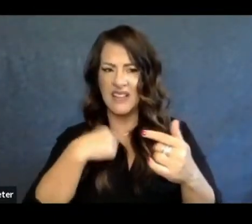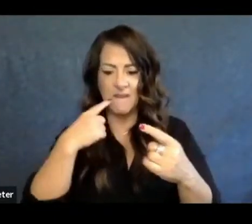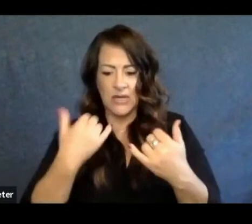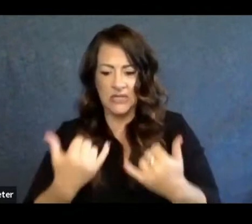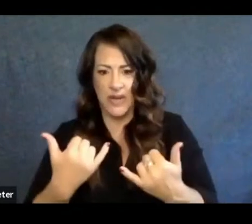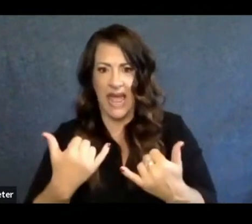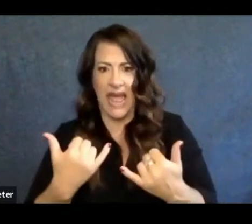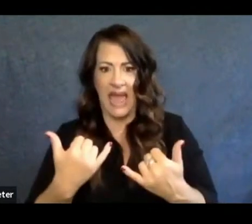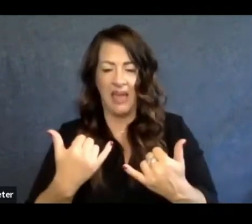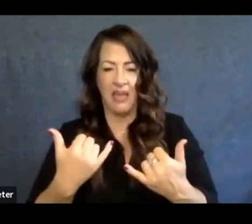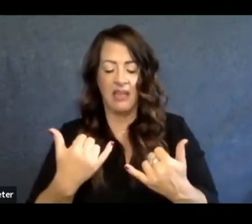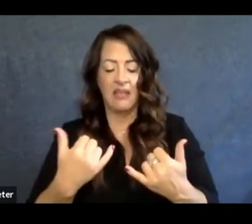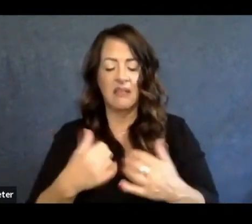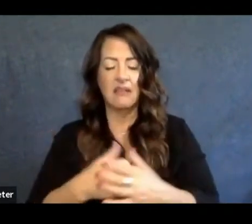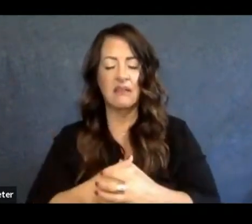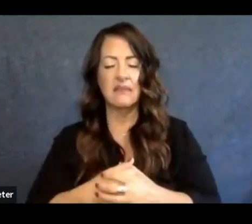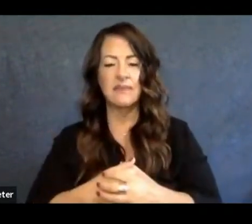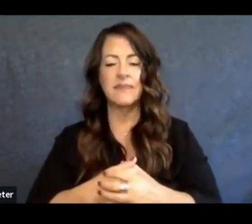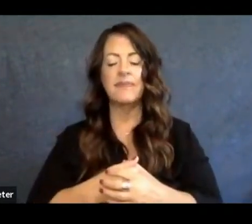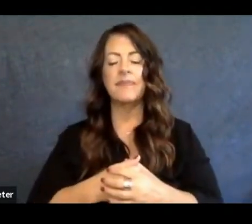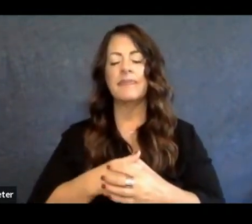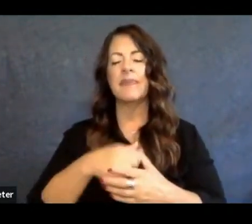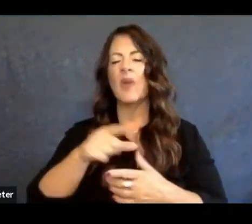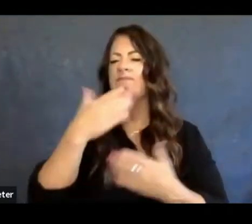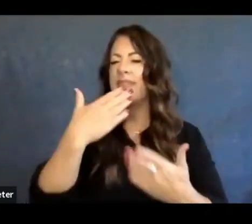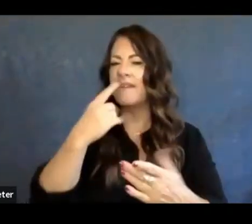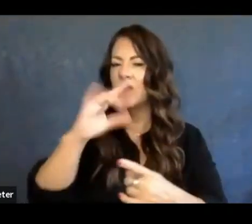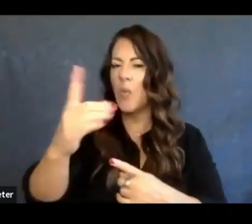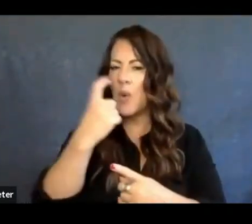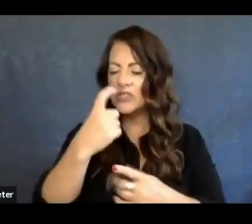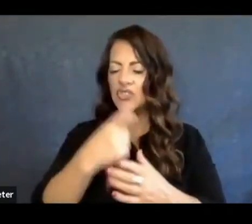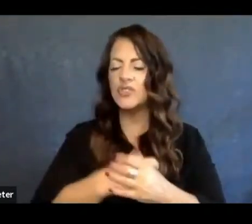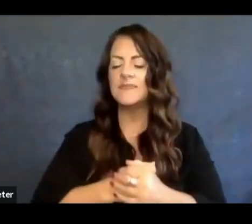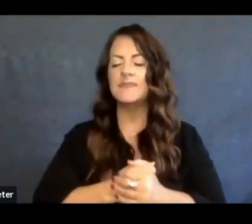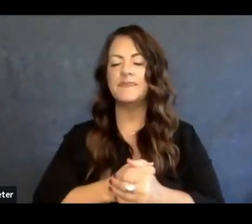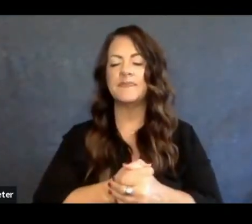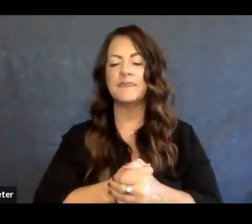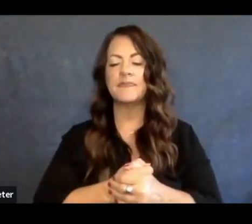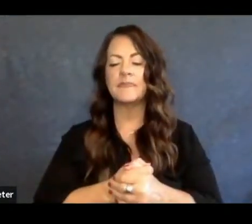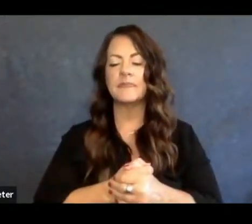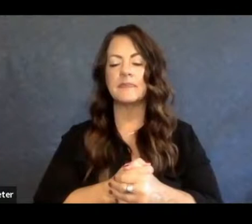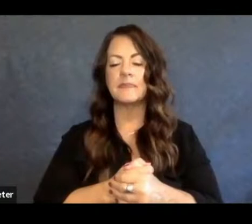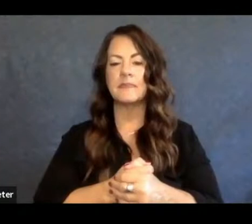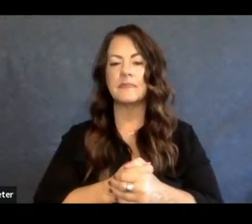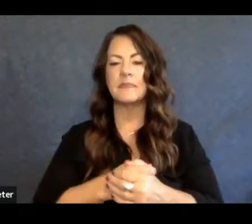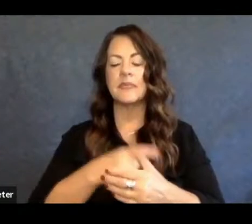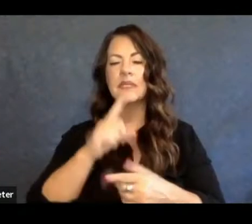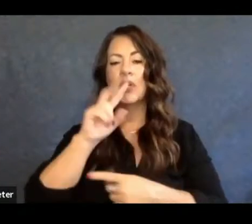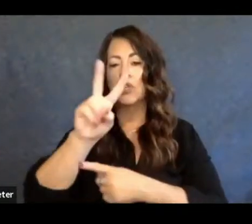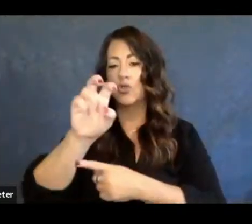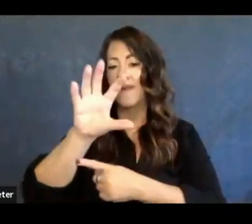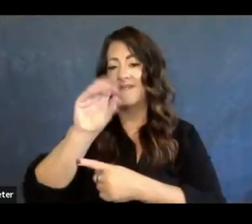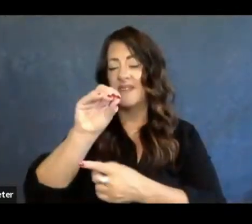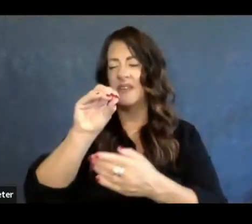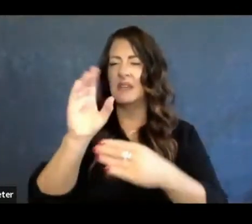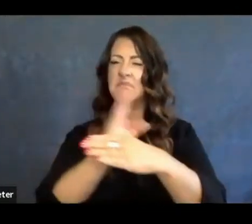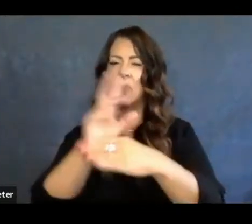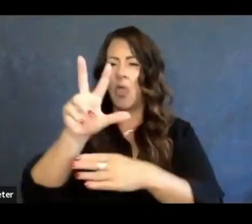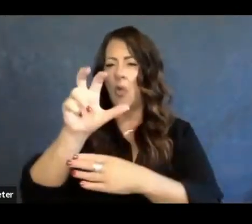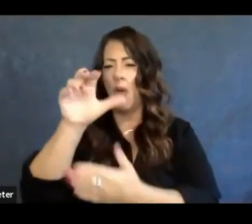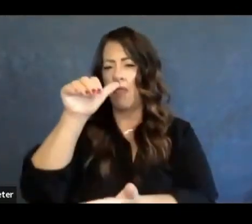excellent questions. The first one I'll answer. So just to spend a little bit of time, 250,000 to